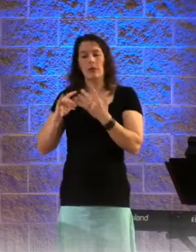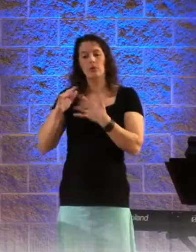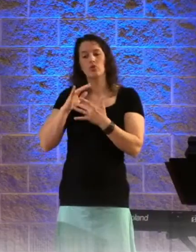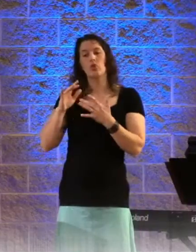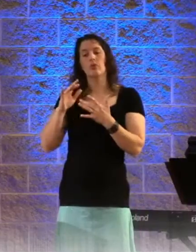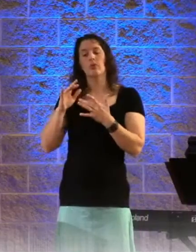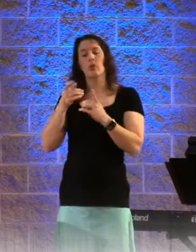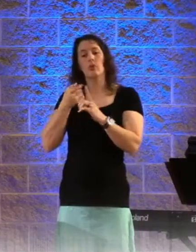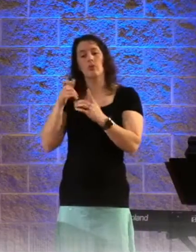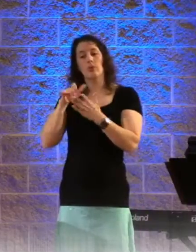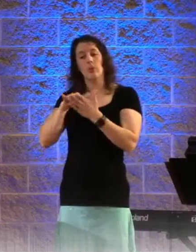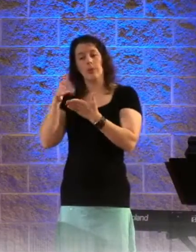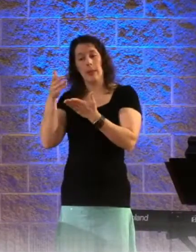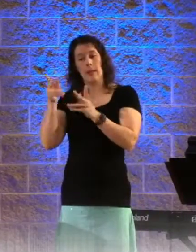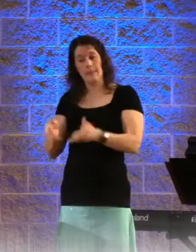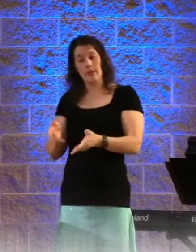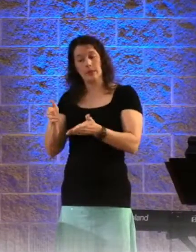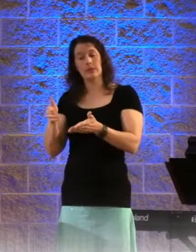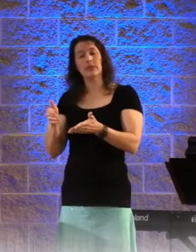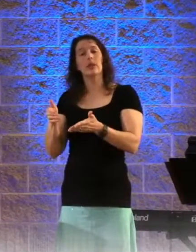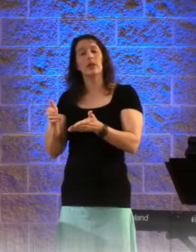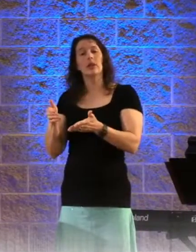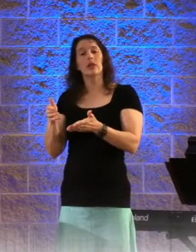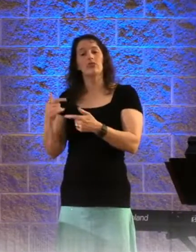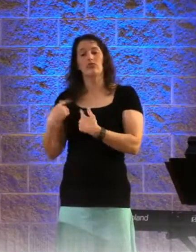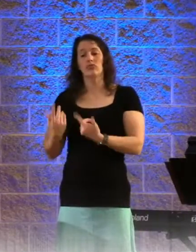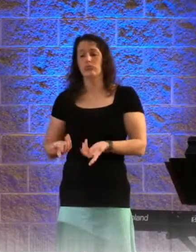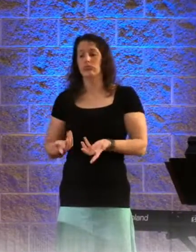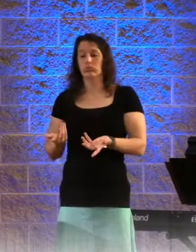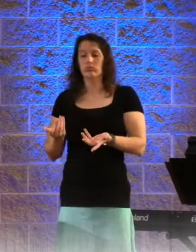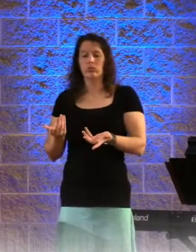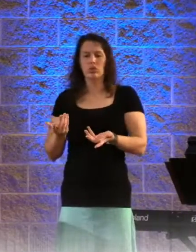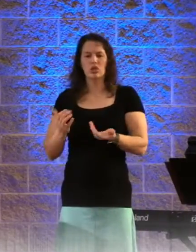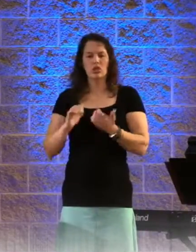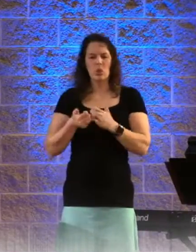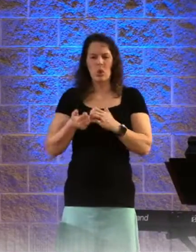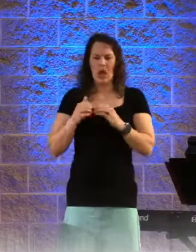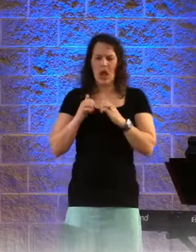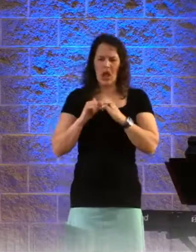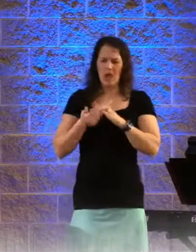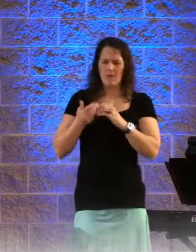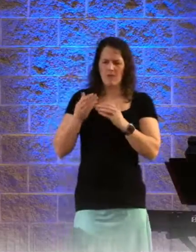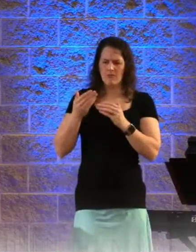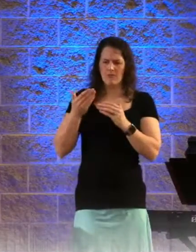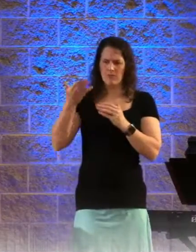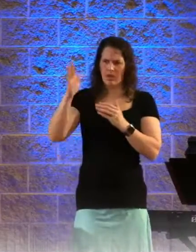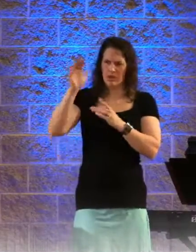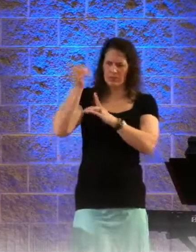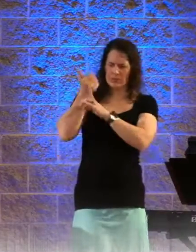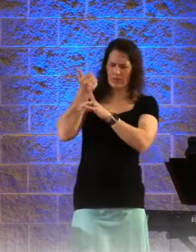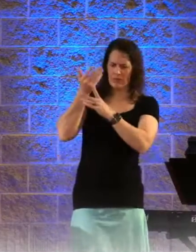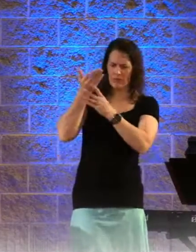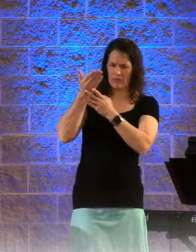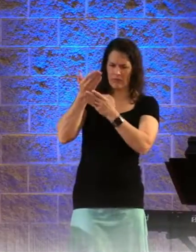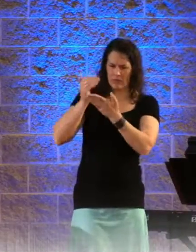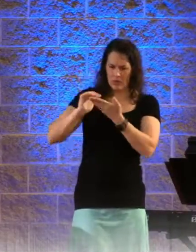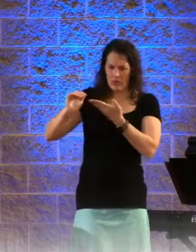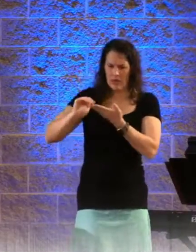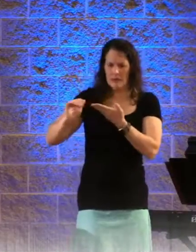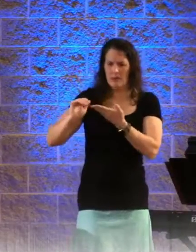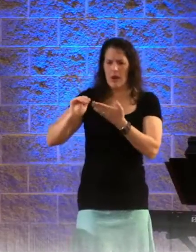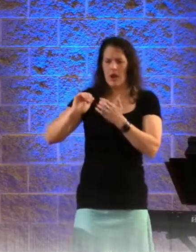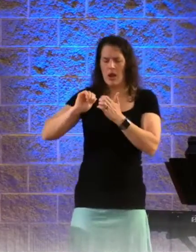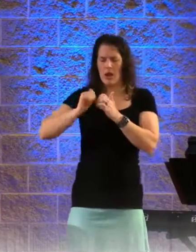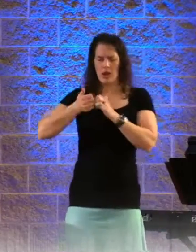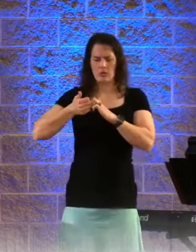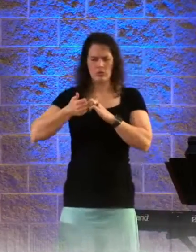say, Pastor Rusty, how does this issue of then God's forgiveness work? How does a person who has since then been divorced and